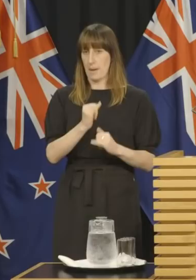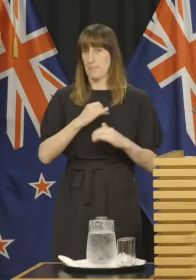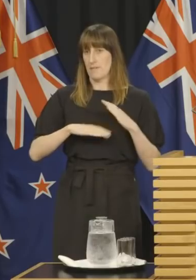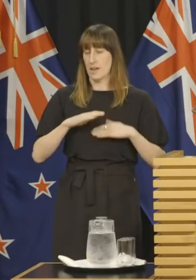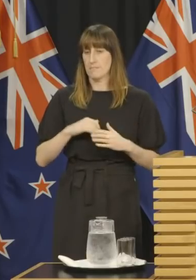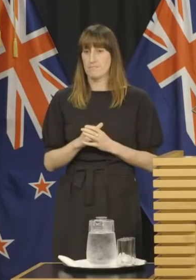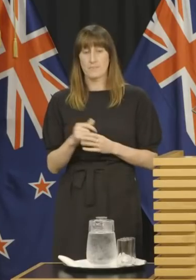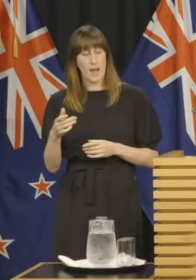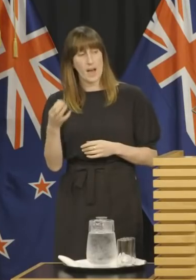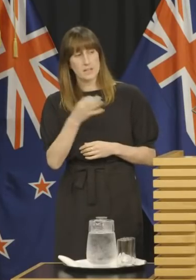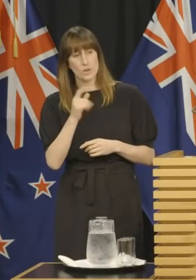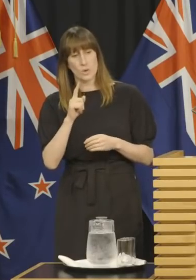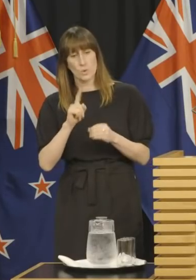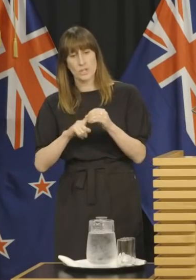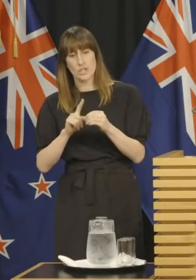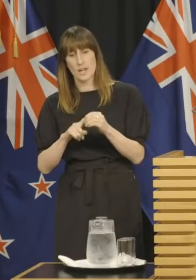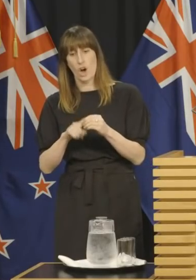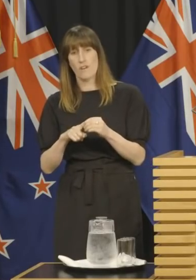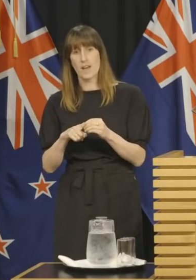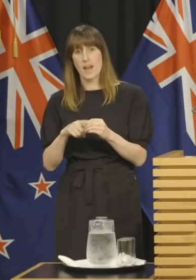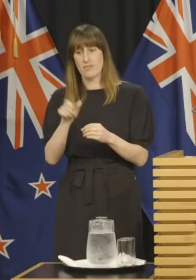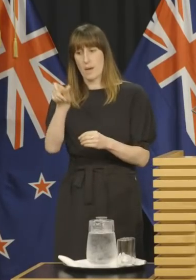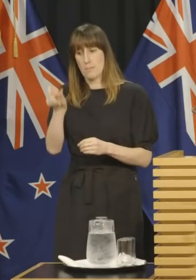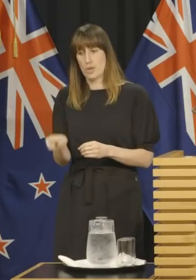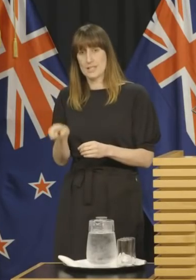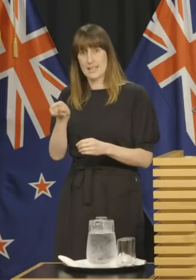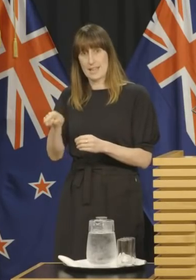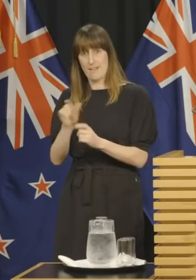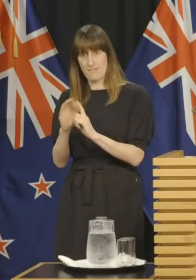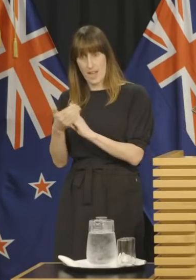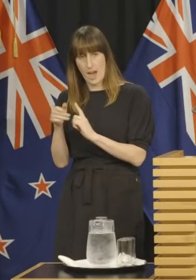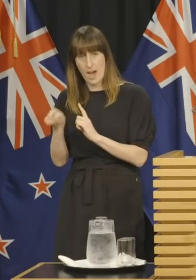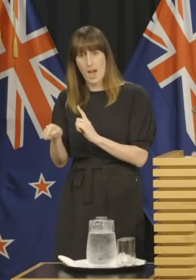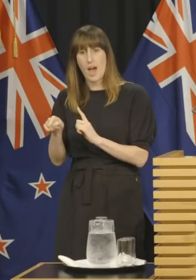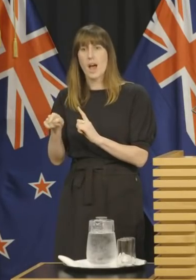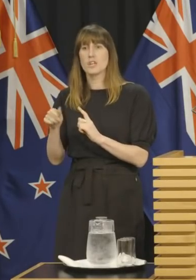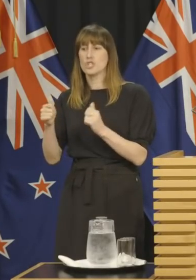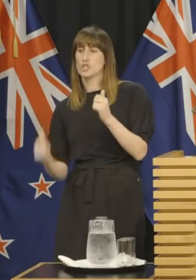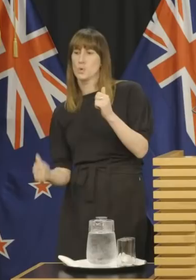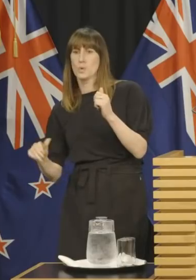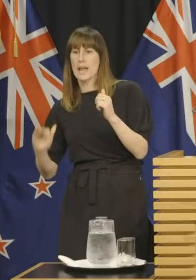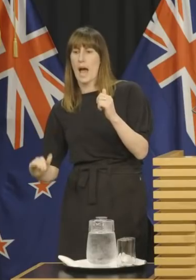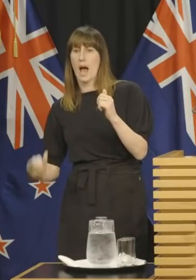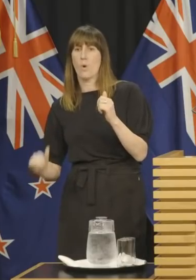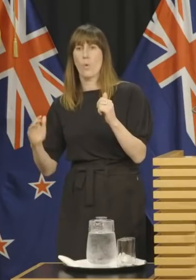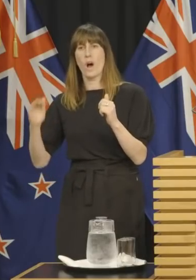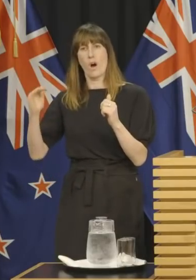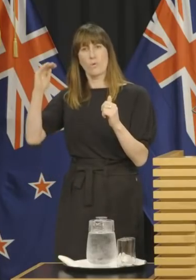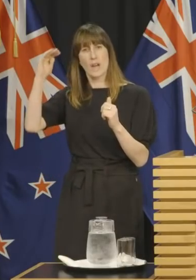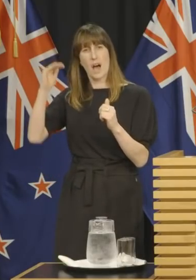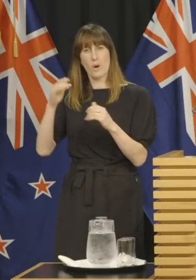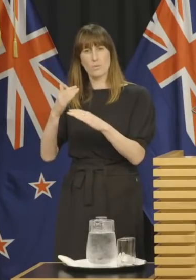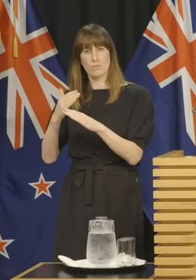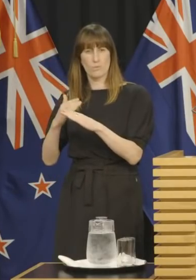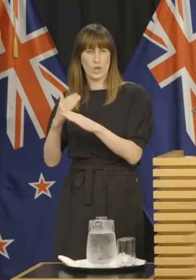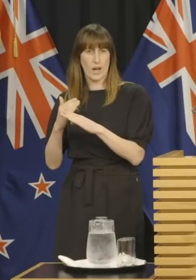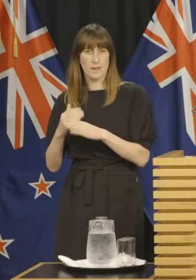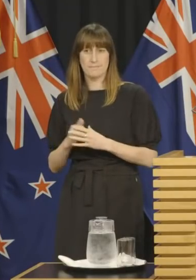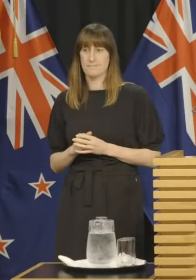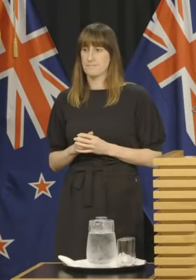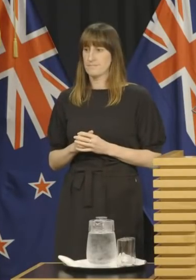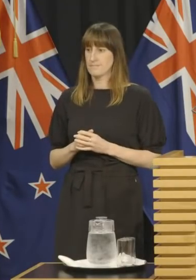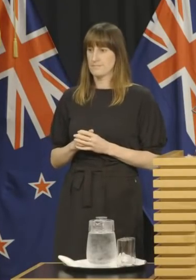the latter. Not the latter. It would take judgment for me to make a statement based any further, and I also don't